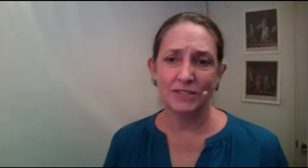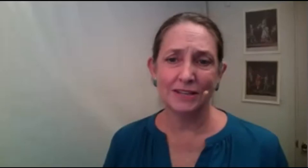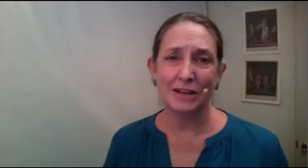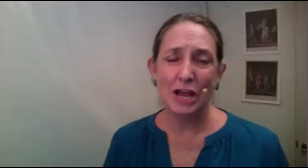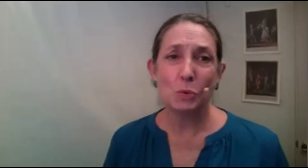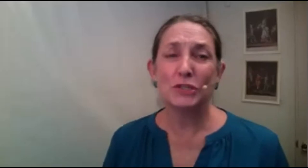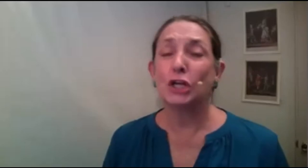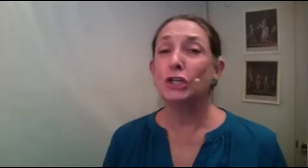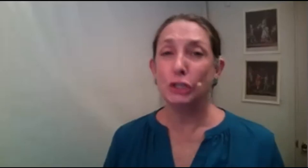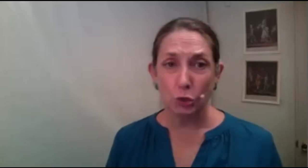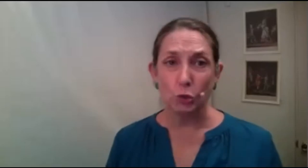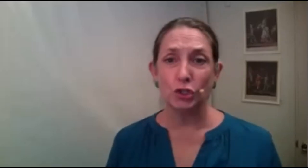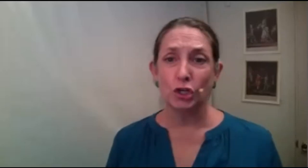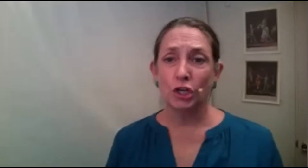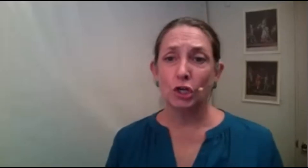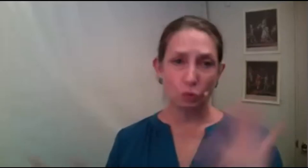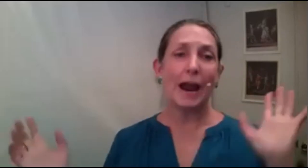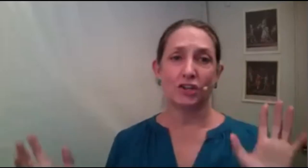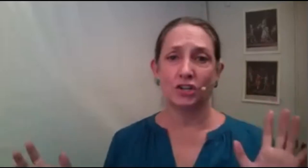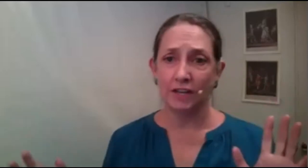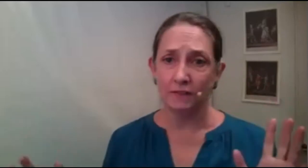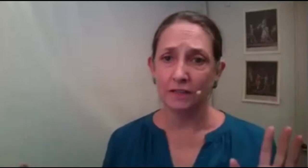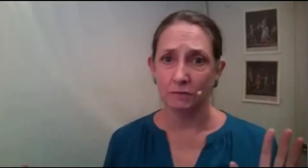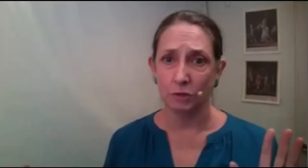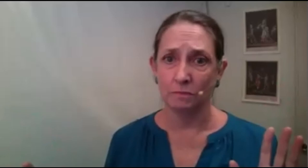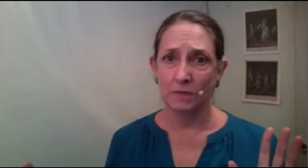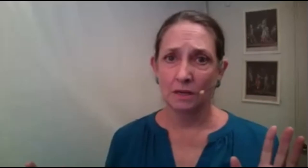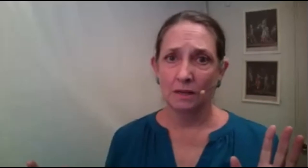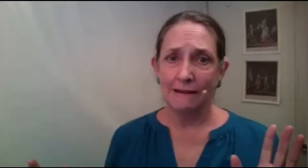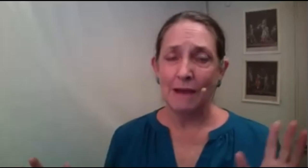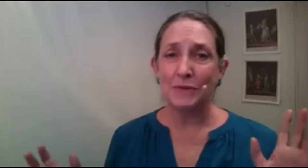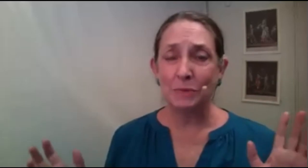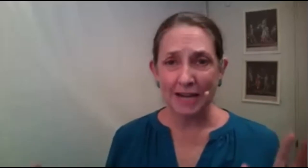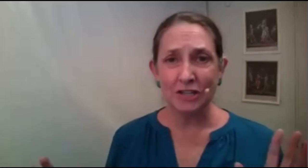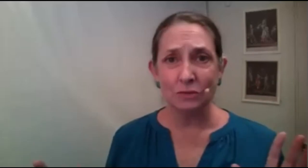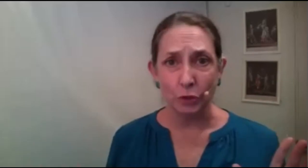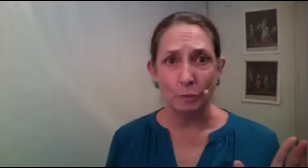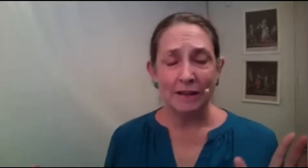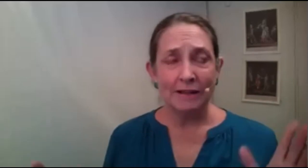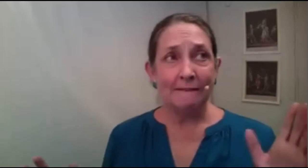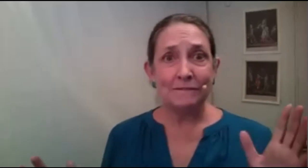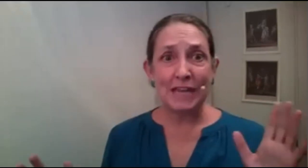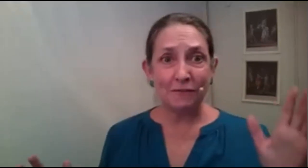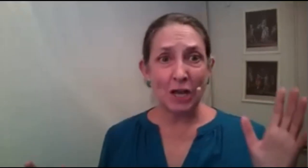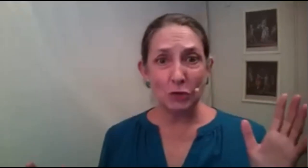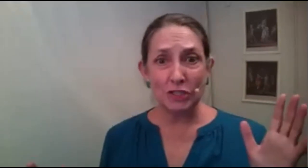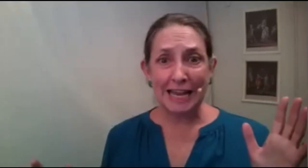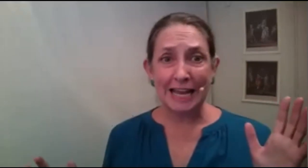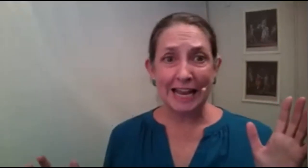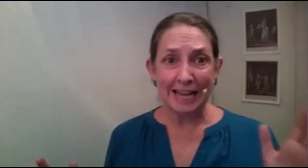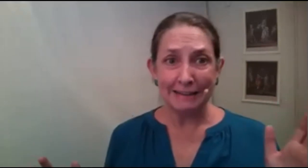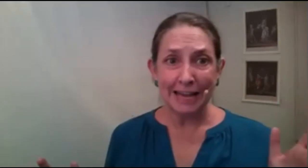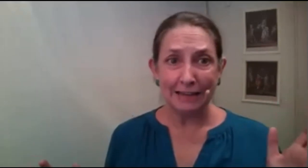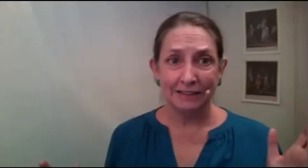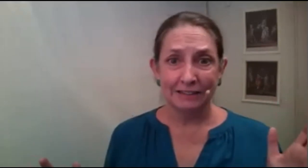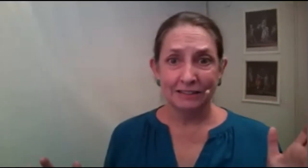all of a sudden there was a huge crash in the living room. And when they ran into the room, they found